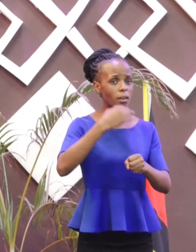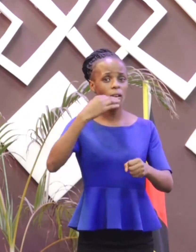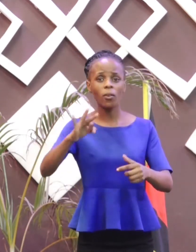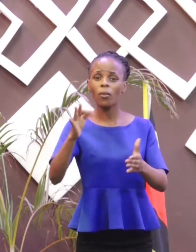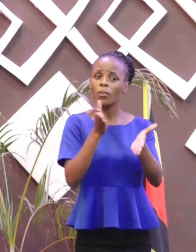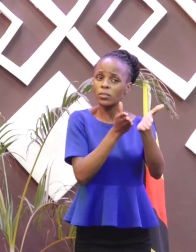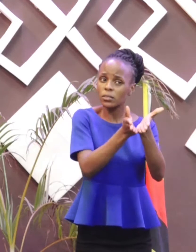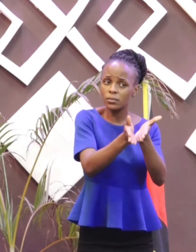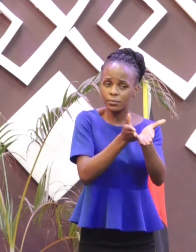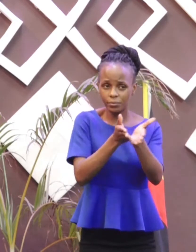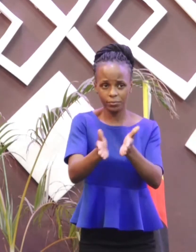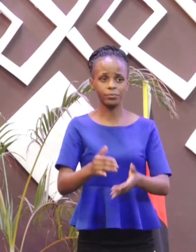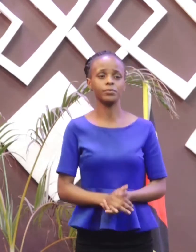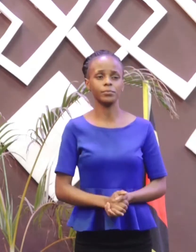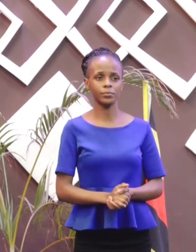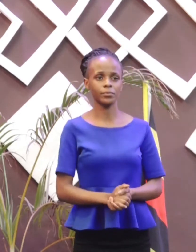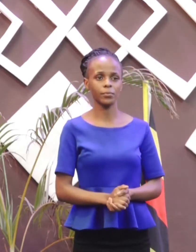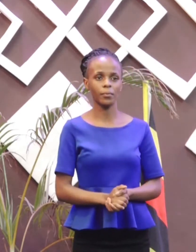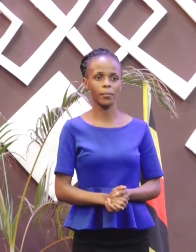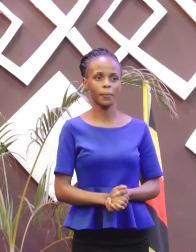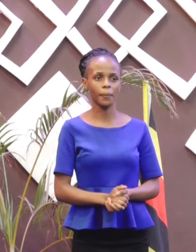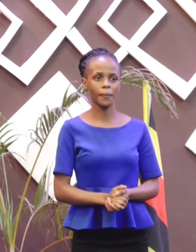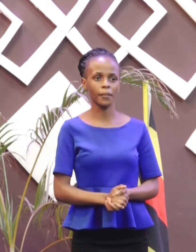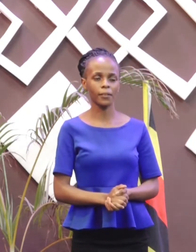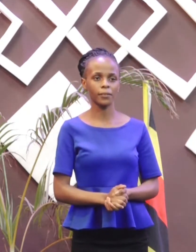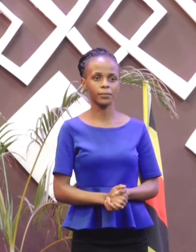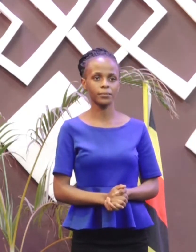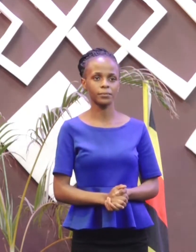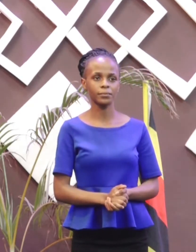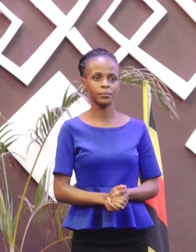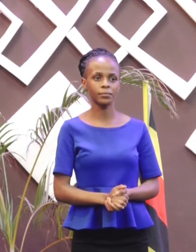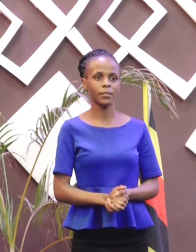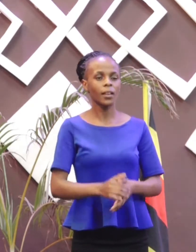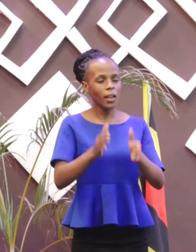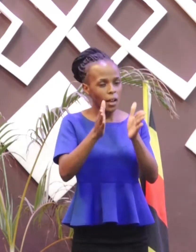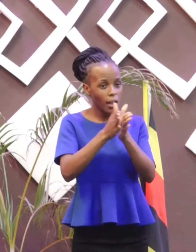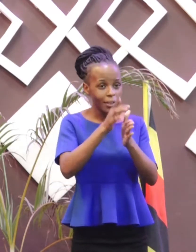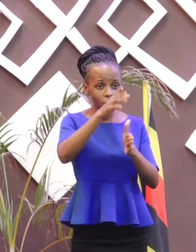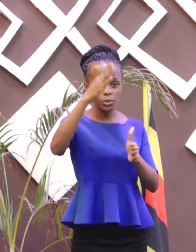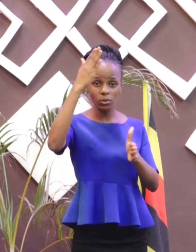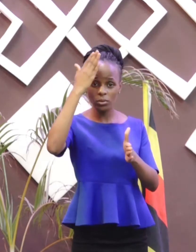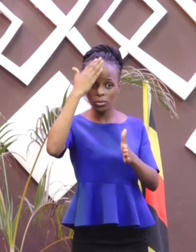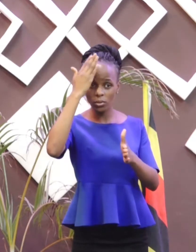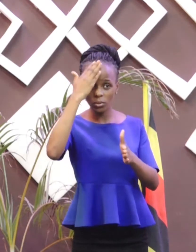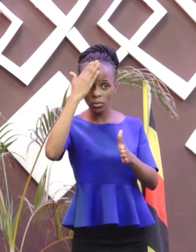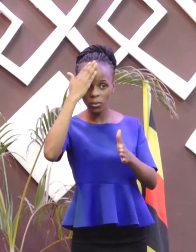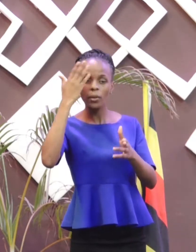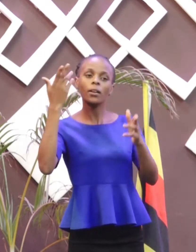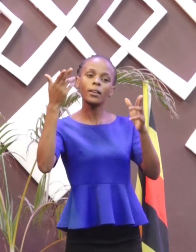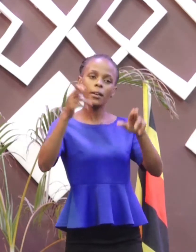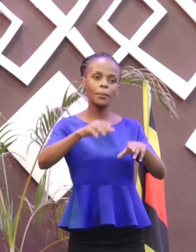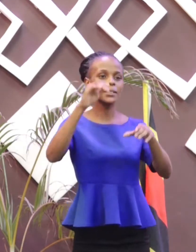byempuliriza birina kye binyongerako okusobola okunyambako kubanga mpeereza. And you know, it comes at an